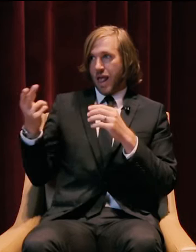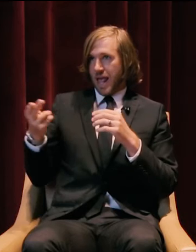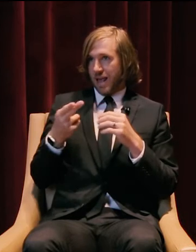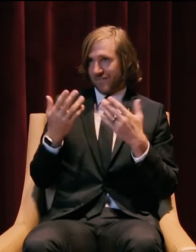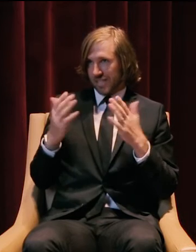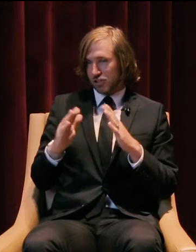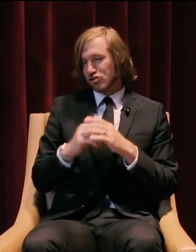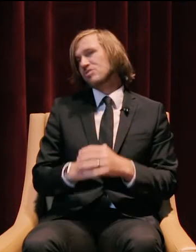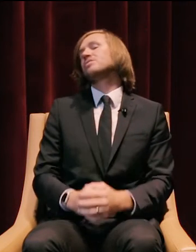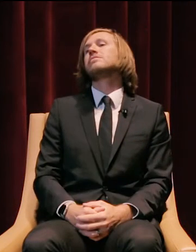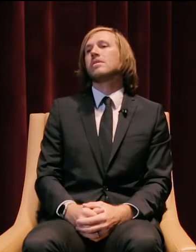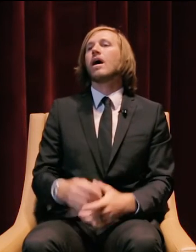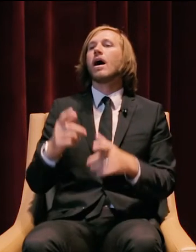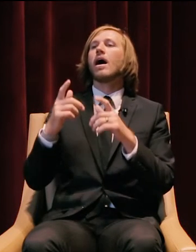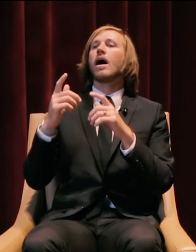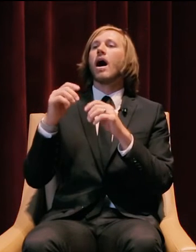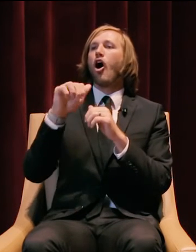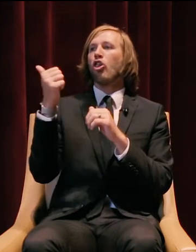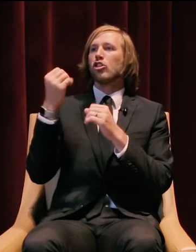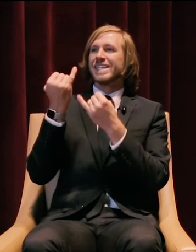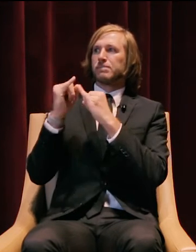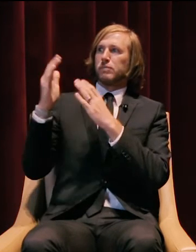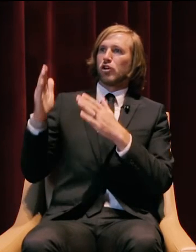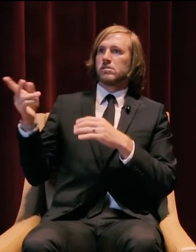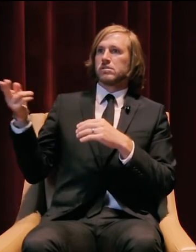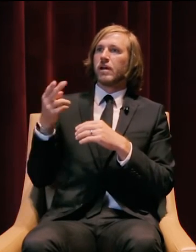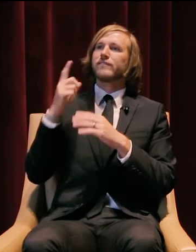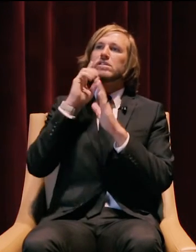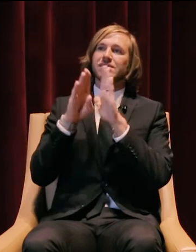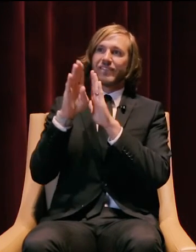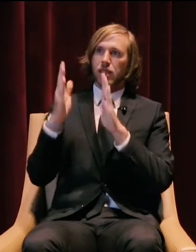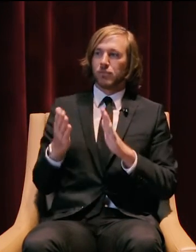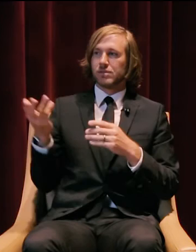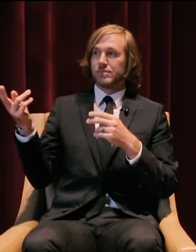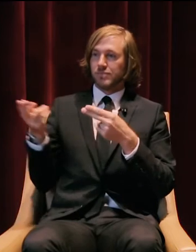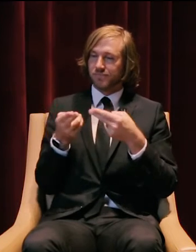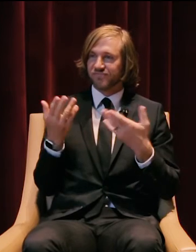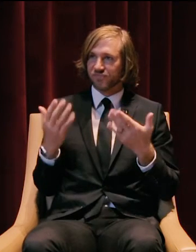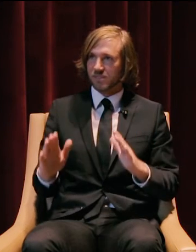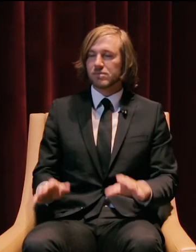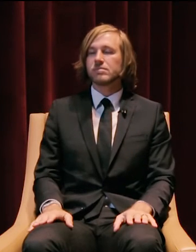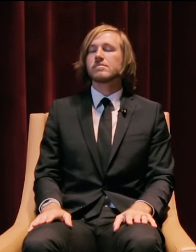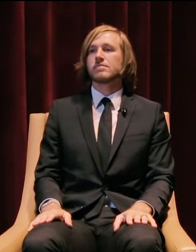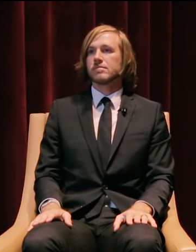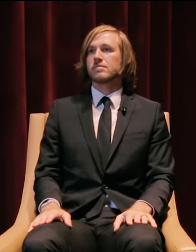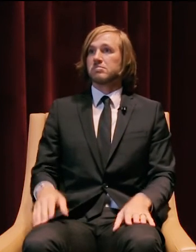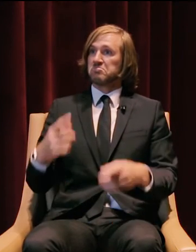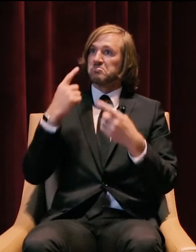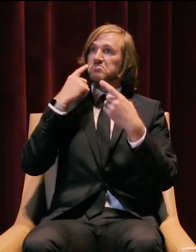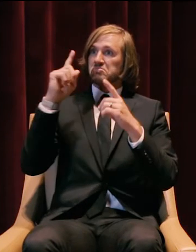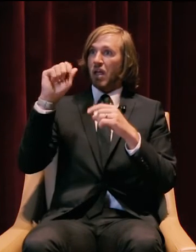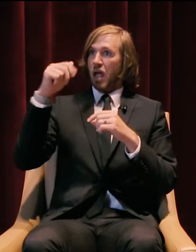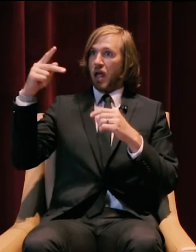then we went and we hired some independents over and some developers, and we built a